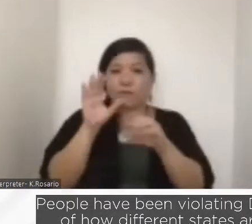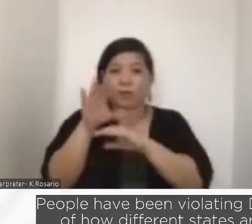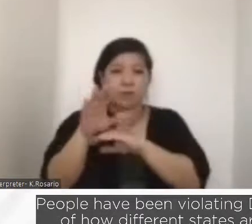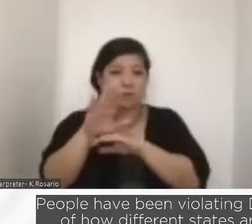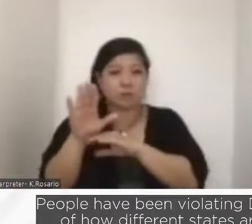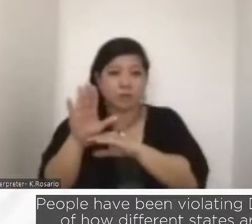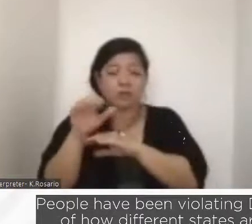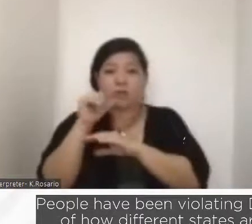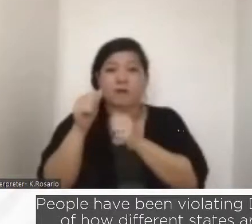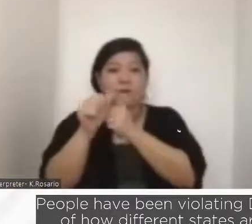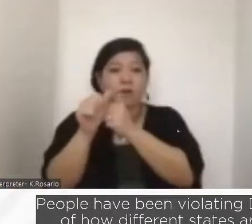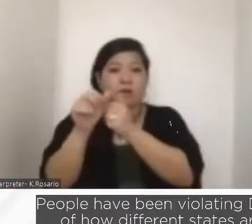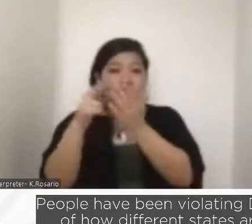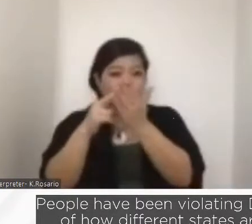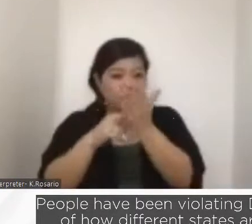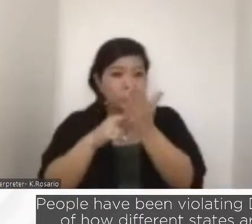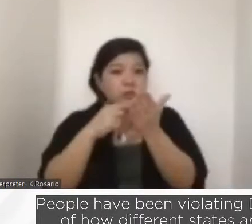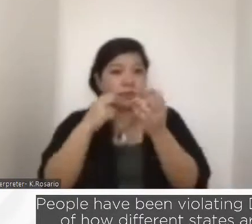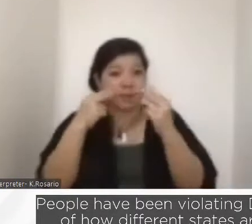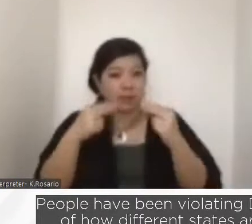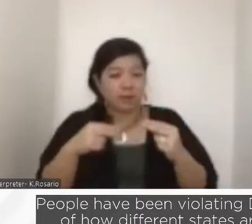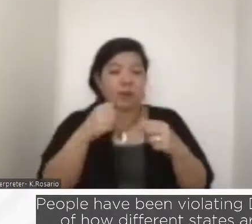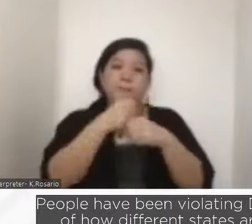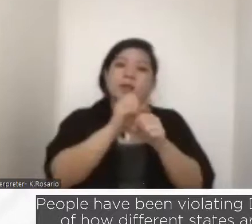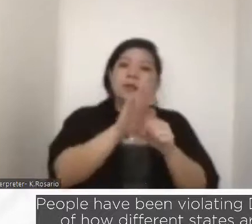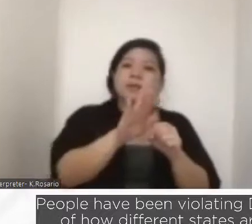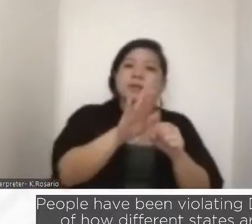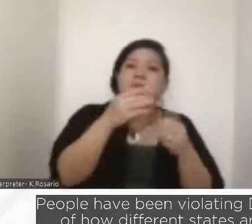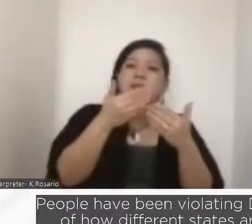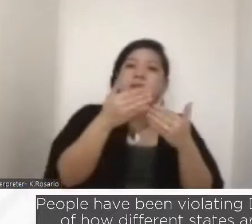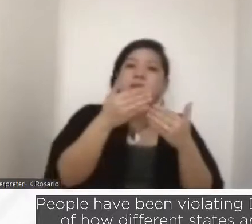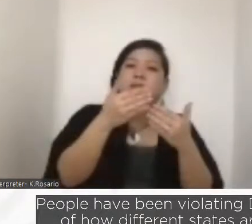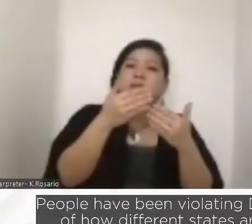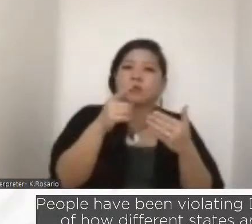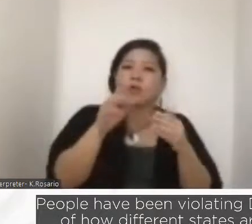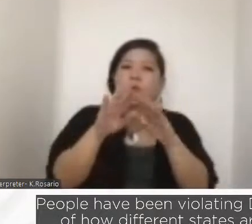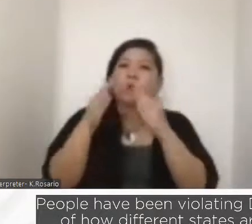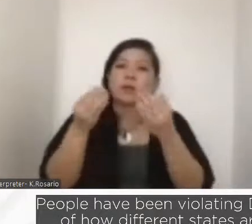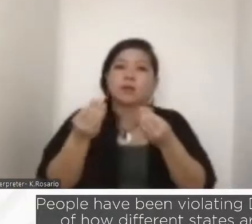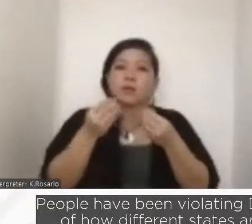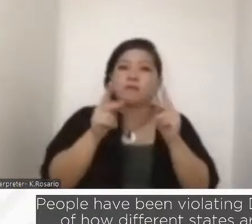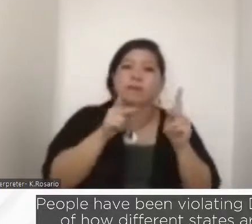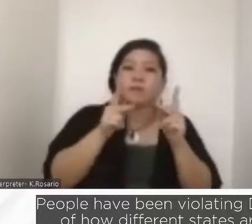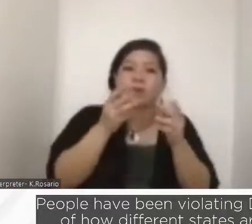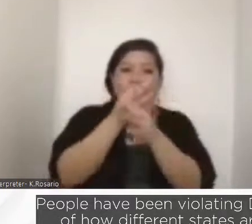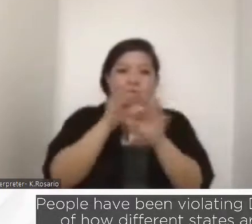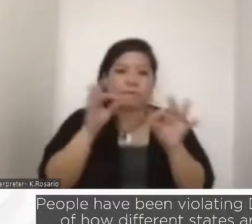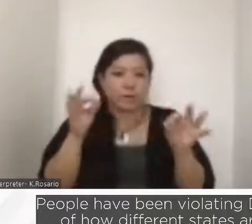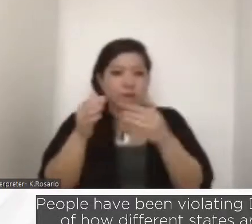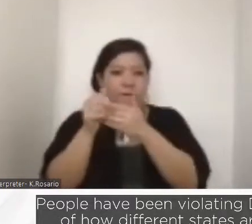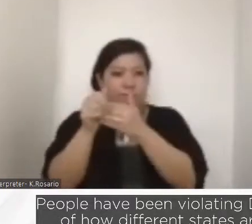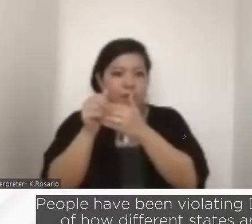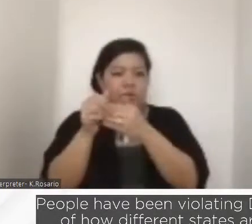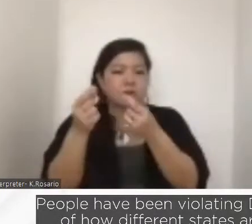by not following these public health measures, and you make it easier for her to open and to give people the freedom and the flexibility to do the